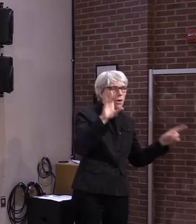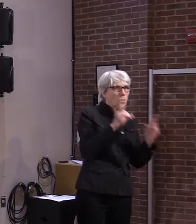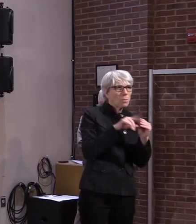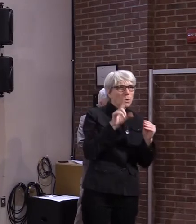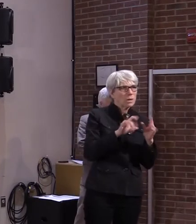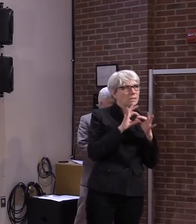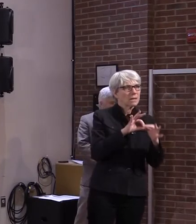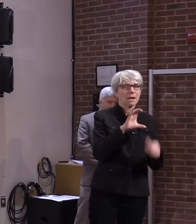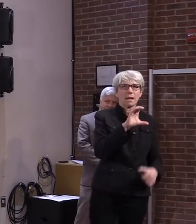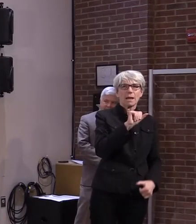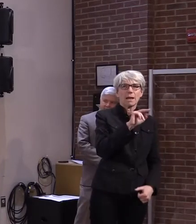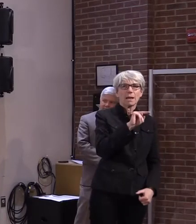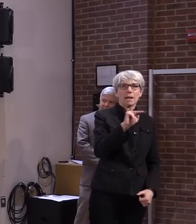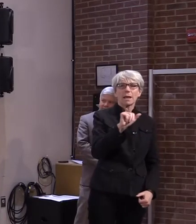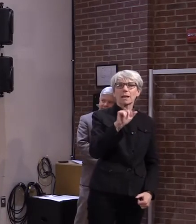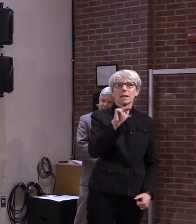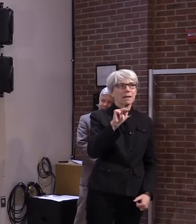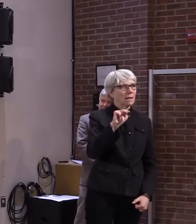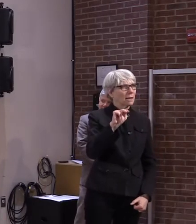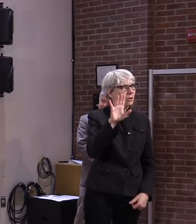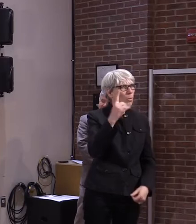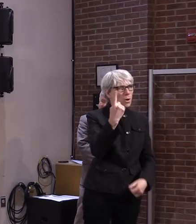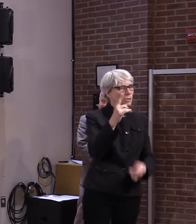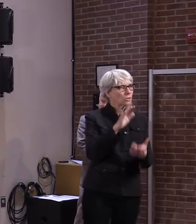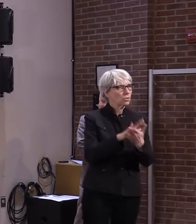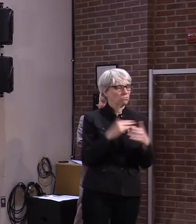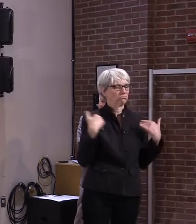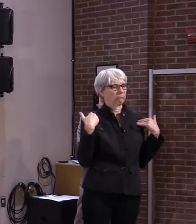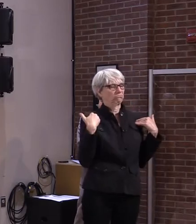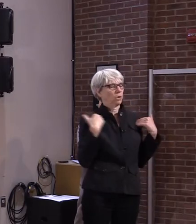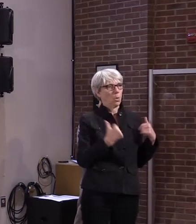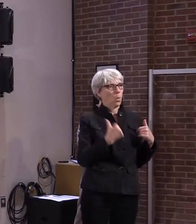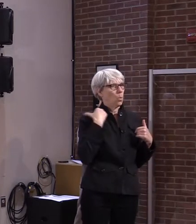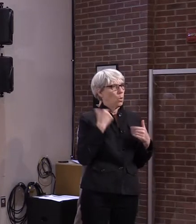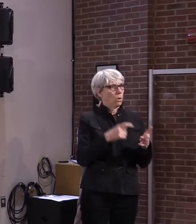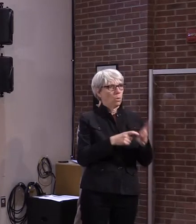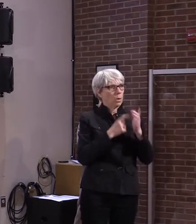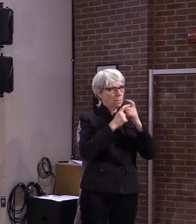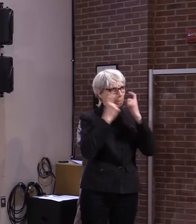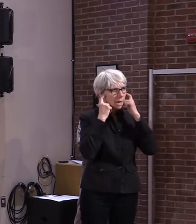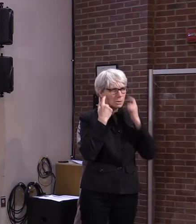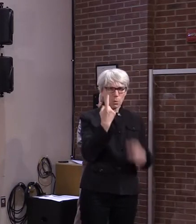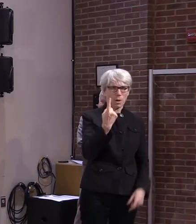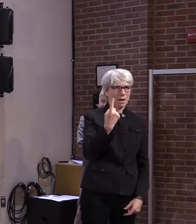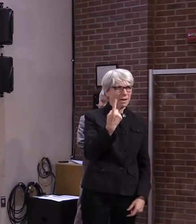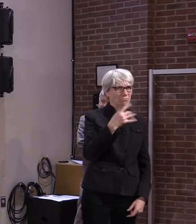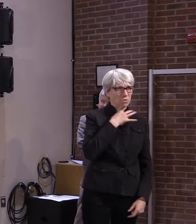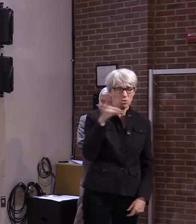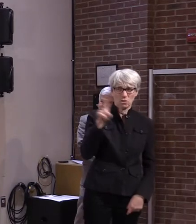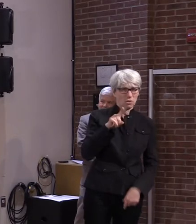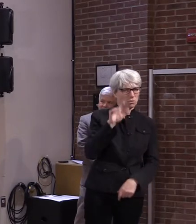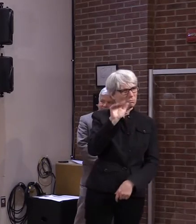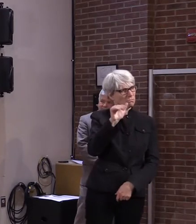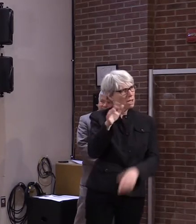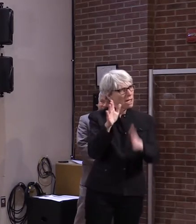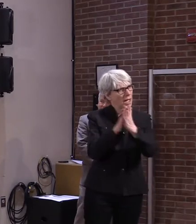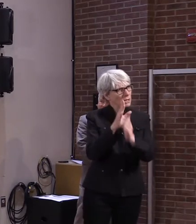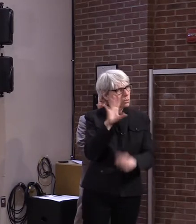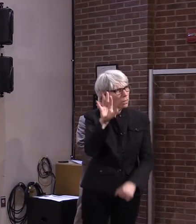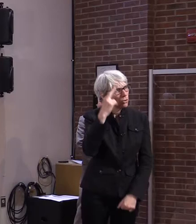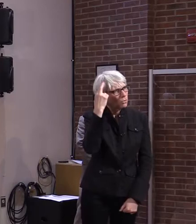I believe that's the school that doesn't have a mask mandate. Have you guys approached them directly to talk to them about that?